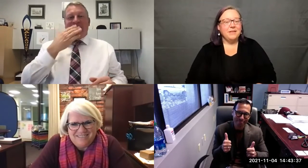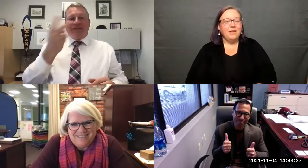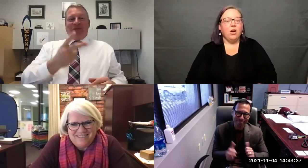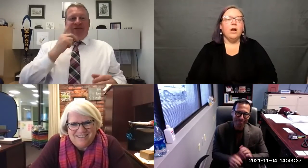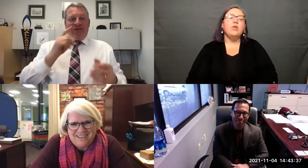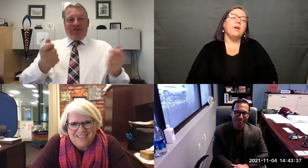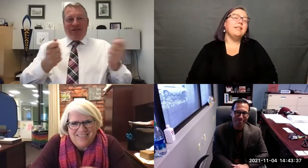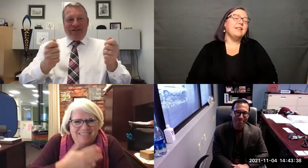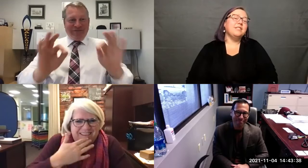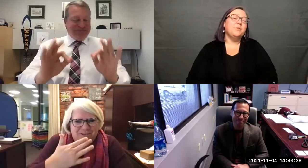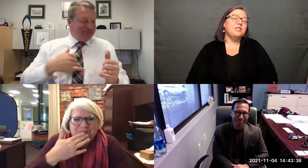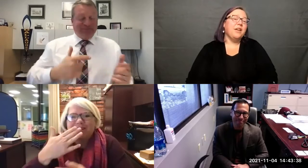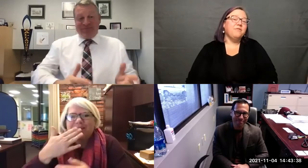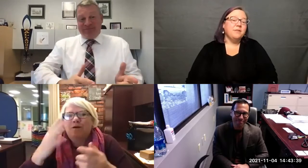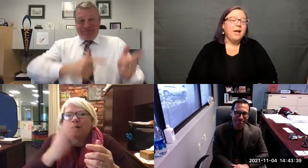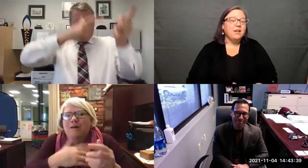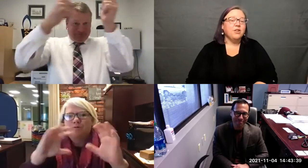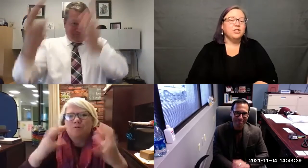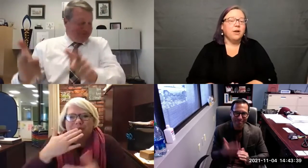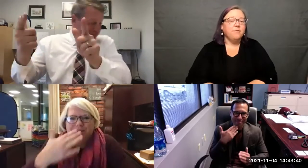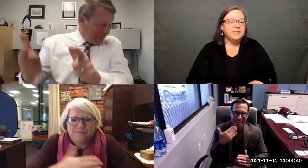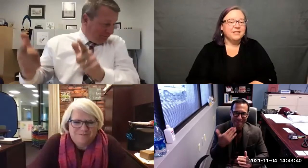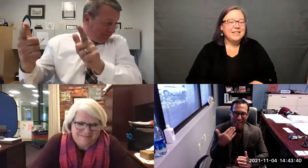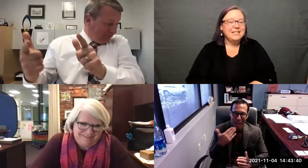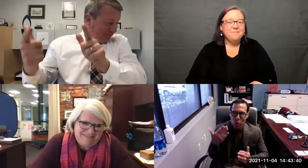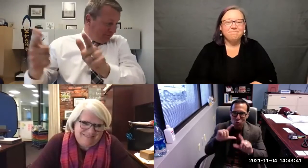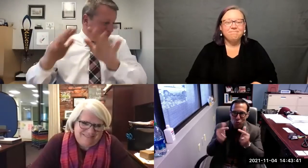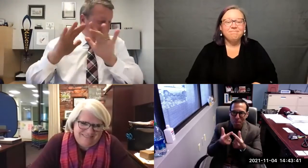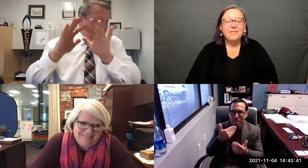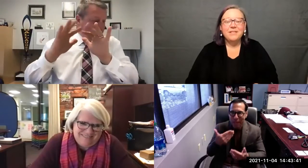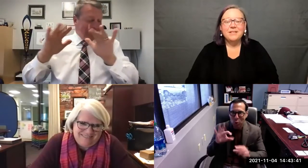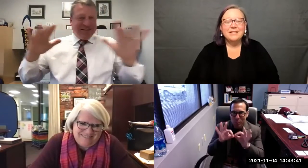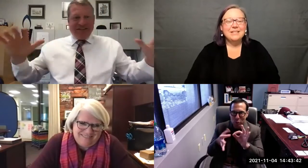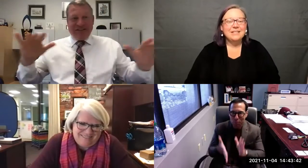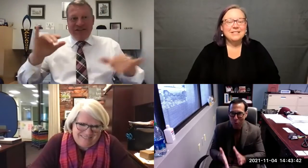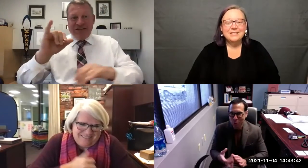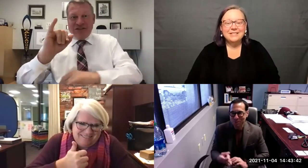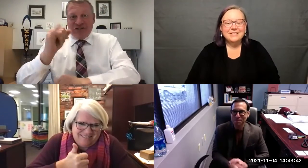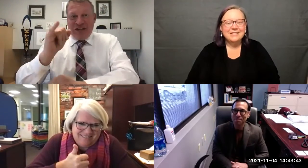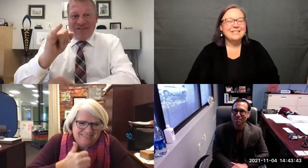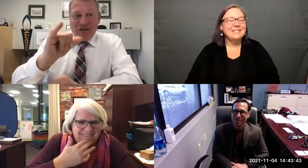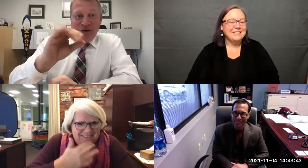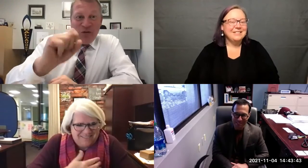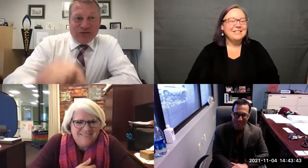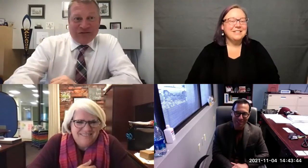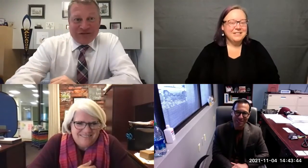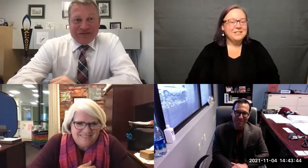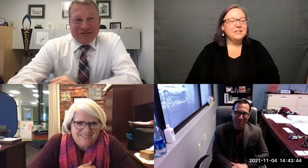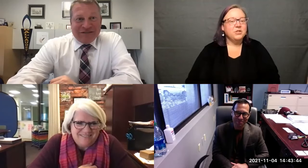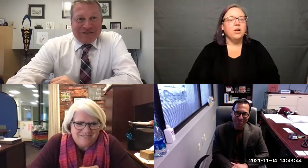All right, great. Thanks so much for that feedback. Good job facilitating. Yeah, and thank you to our group members and to the interpreters. Sure. All